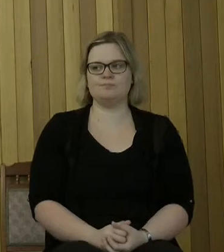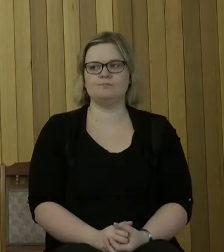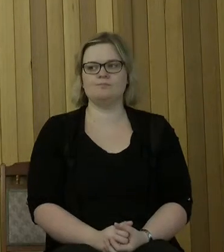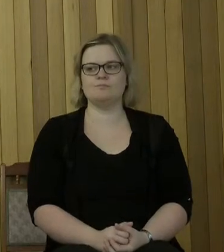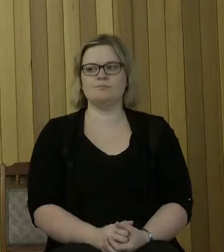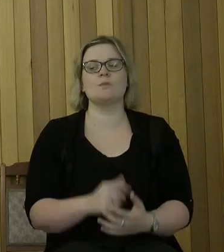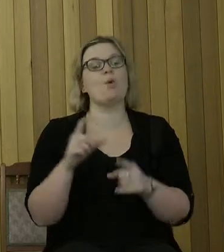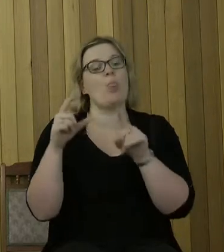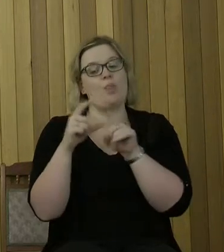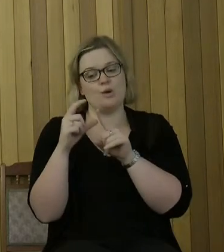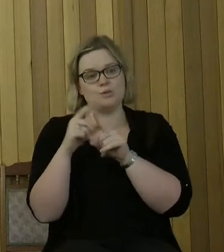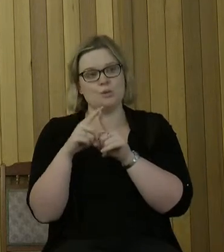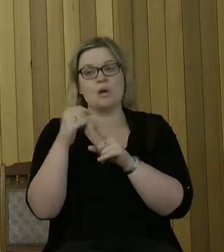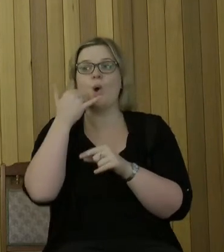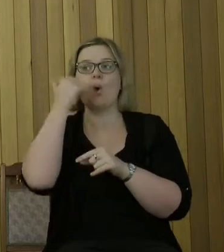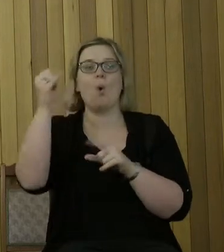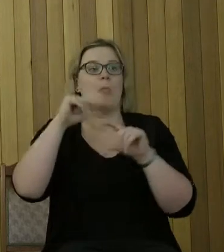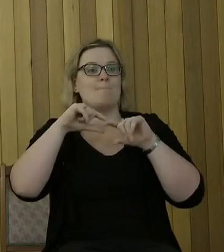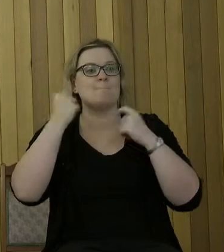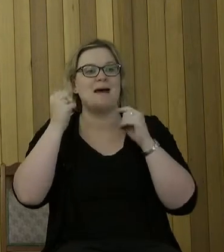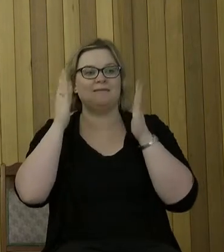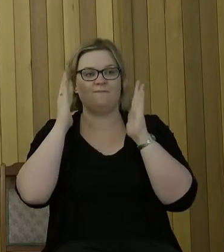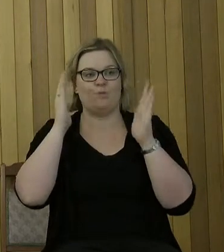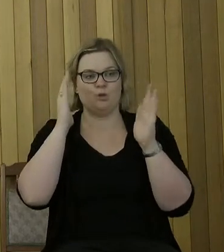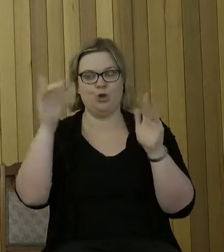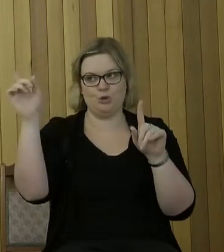And so the daughter called the pastor from the church.